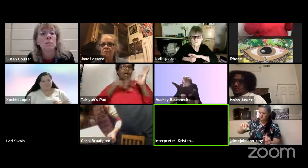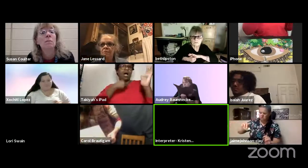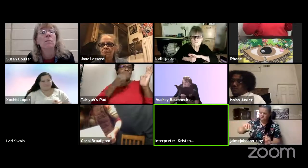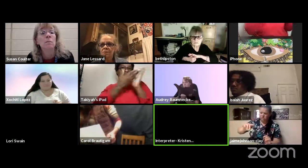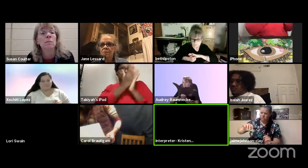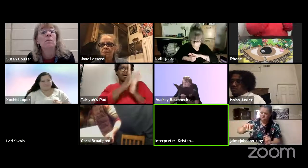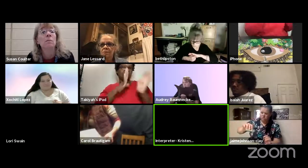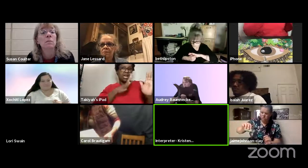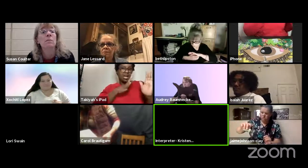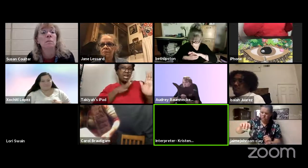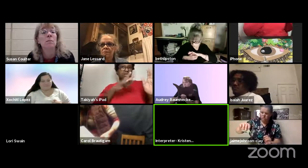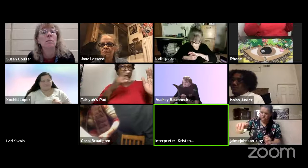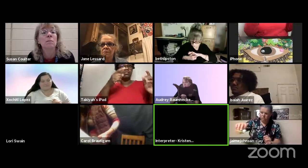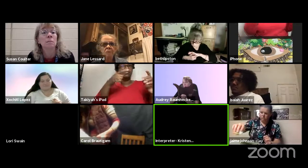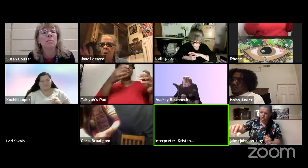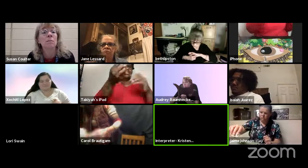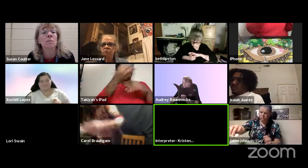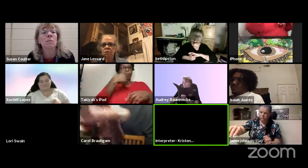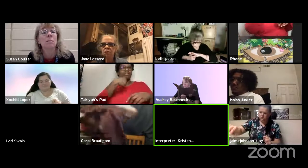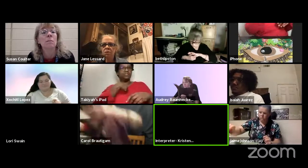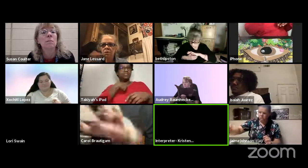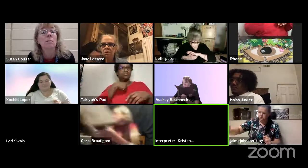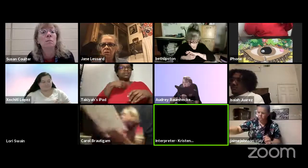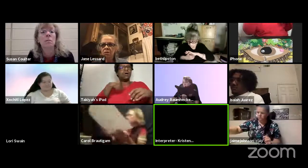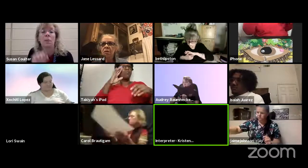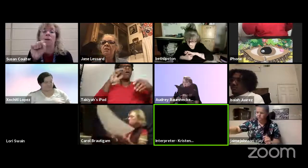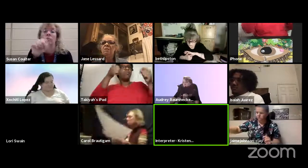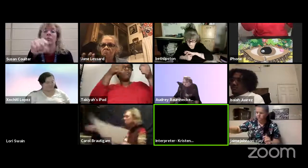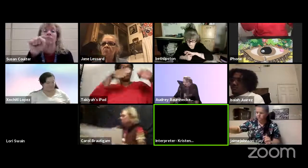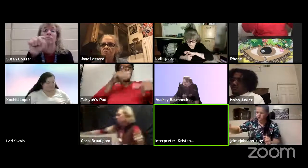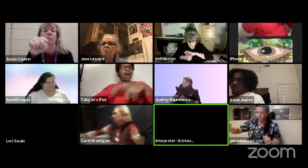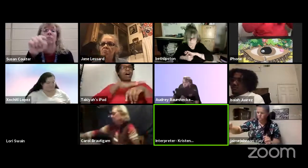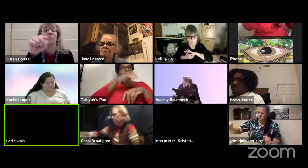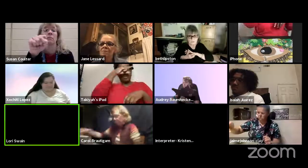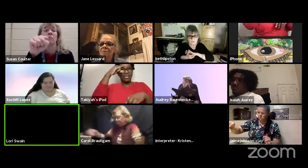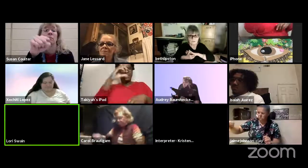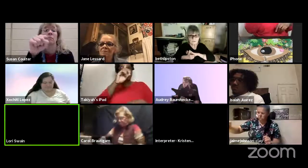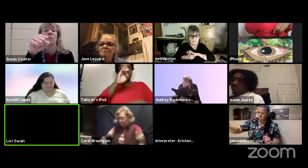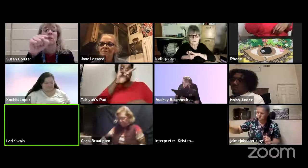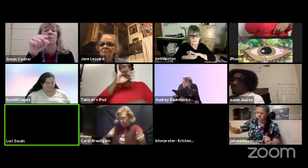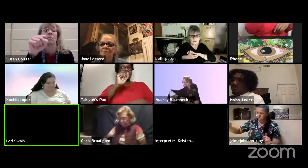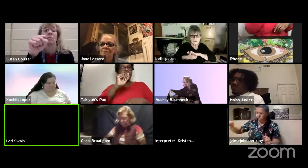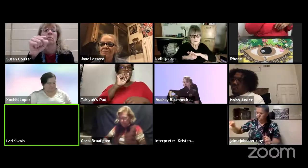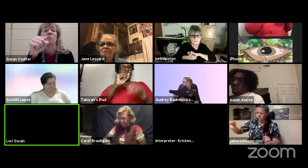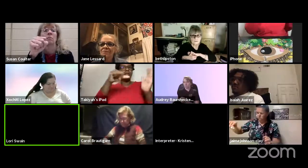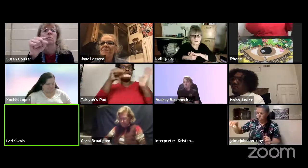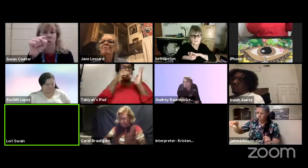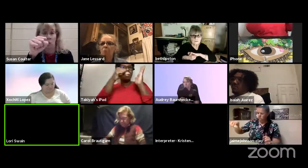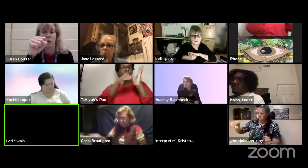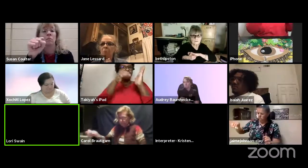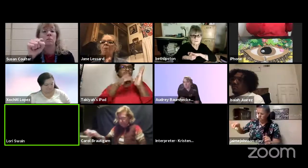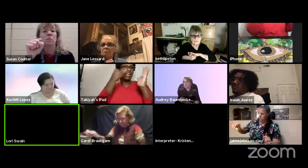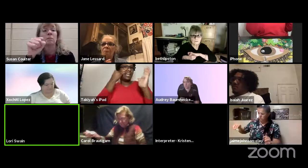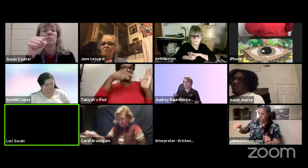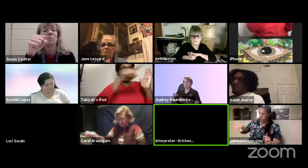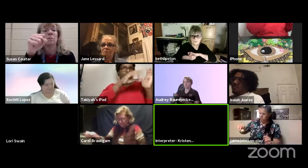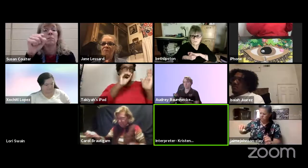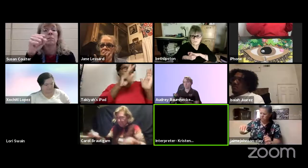get pictures of everyone's artwork. I mean, obviously there's some copyright issues, but please feel free to post this on Black Devia on